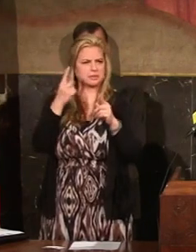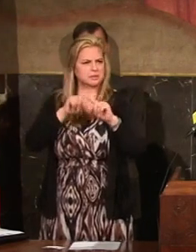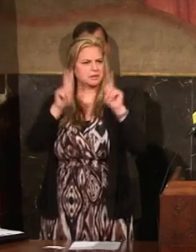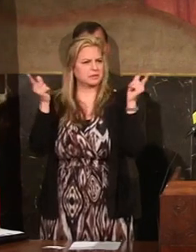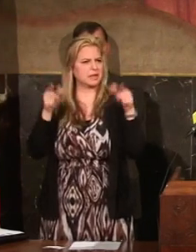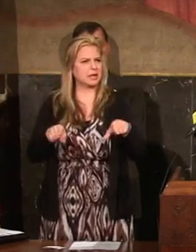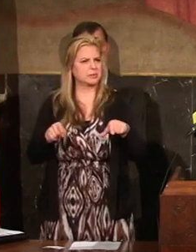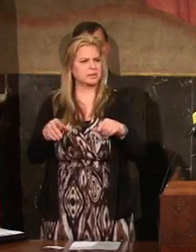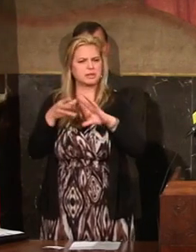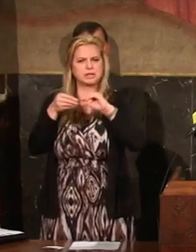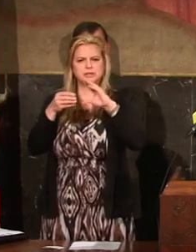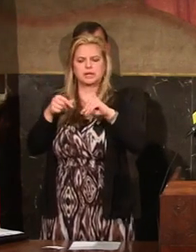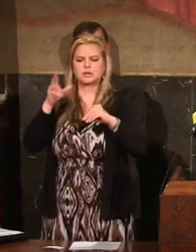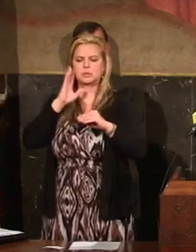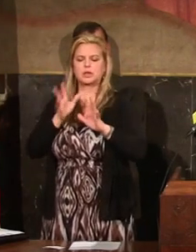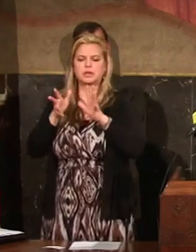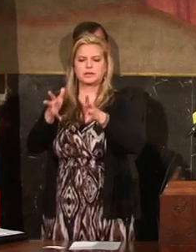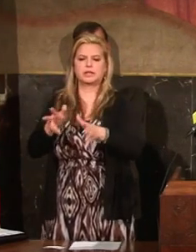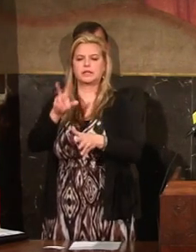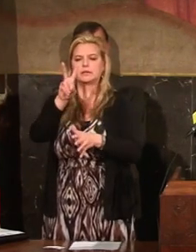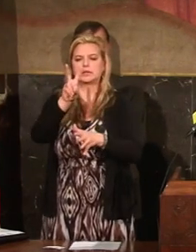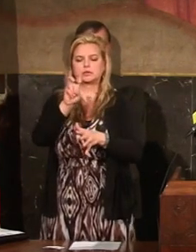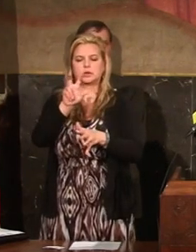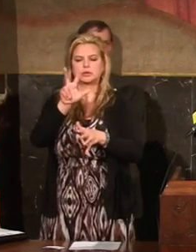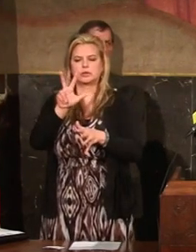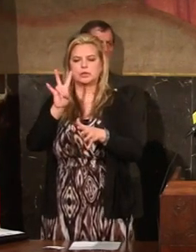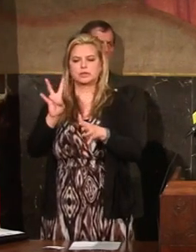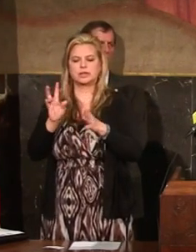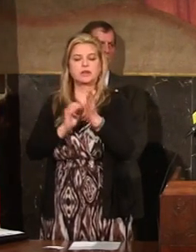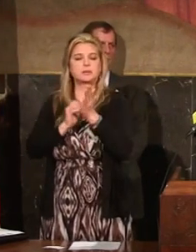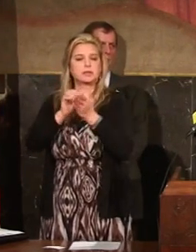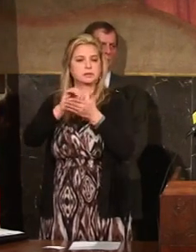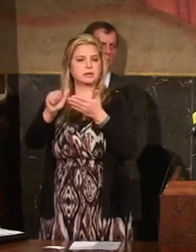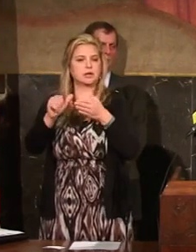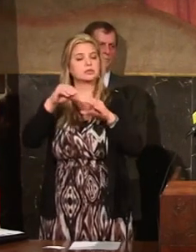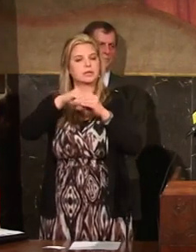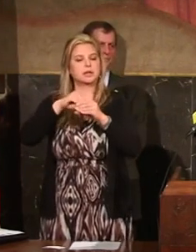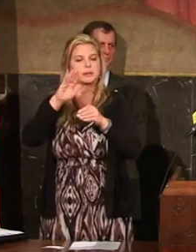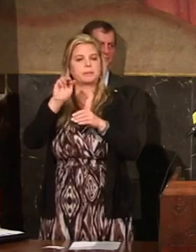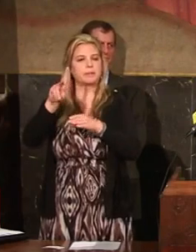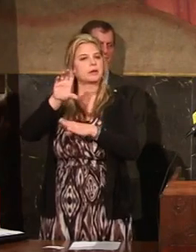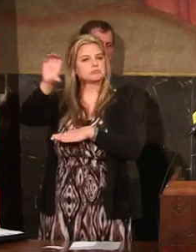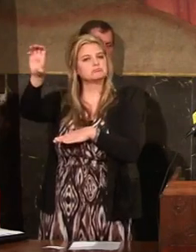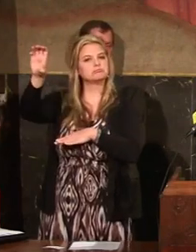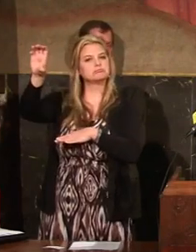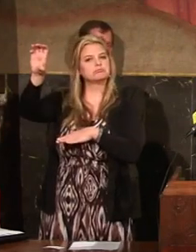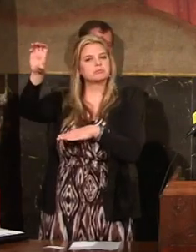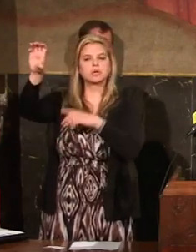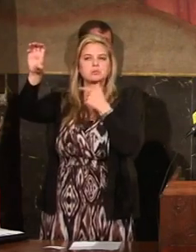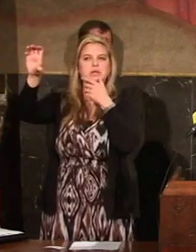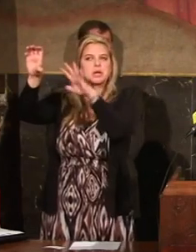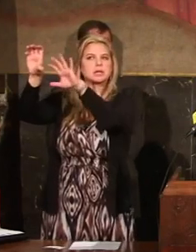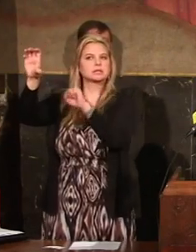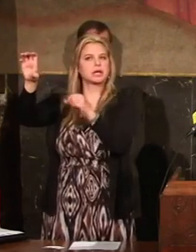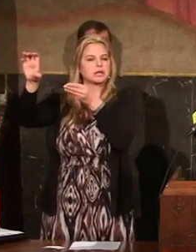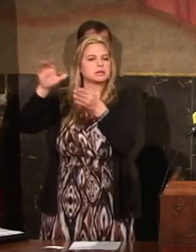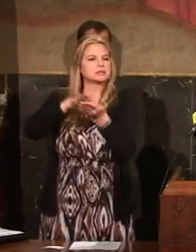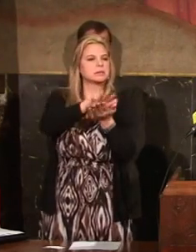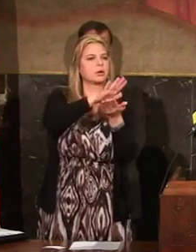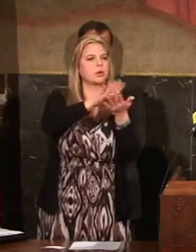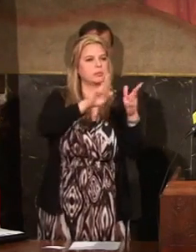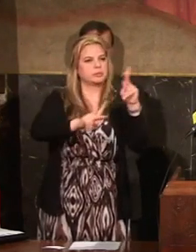different. They said, we are going to leave $237 million in the bank instead of spending it on people in